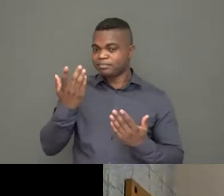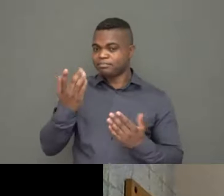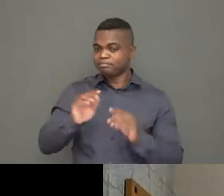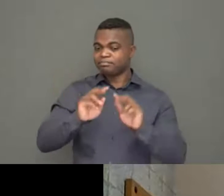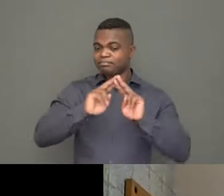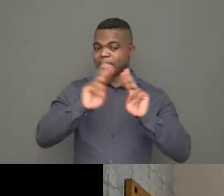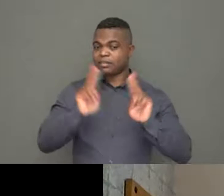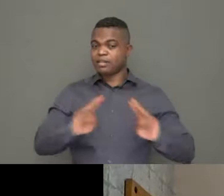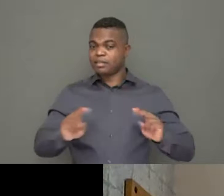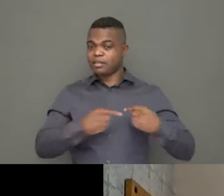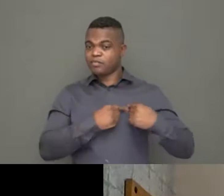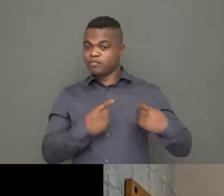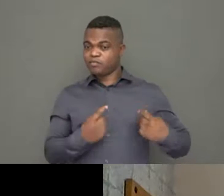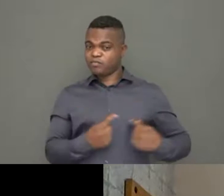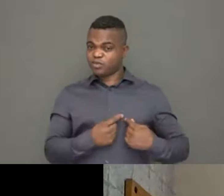perhaps look at